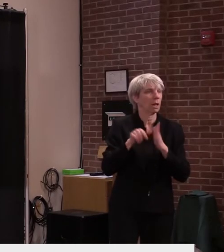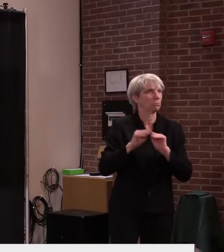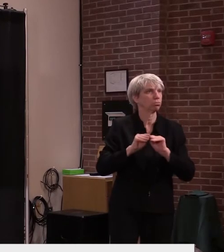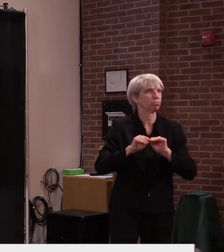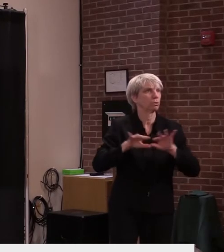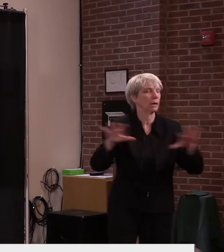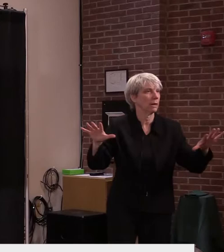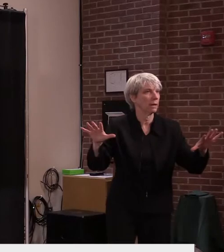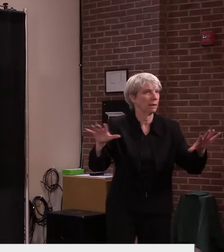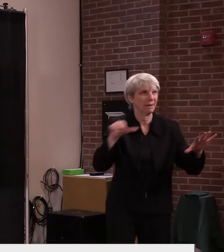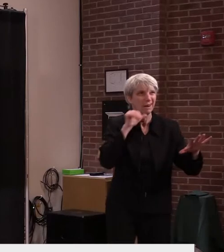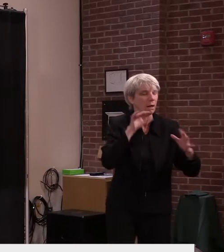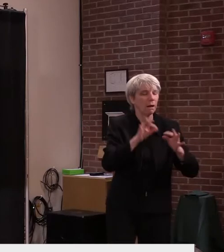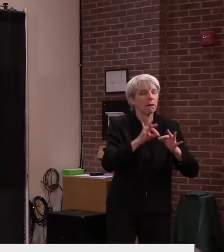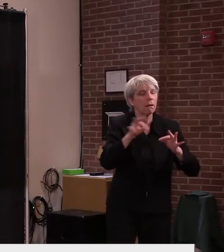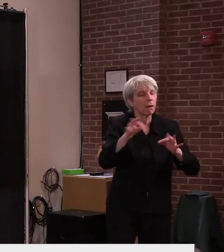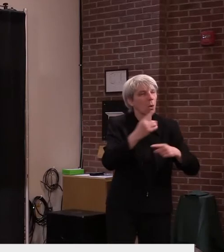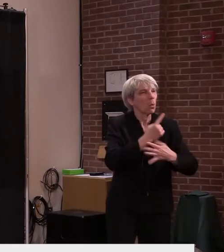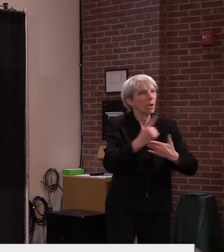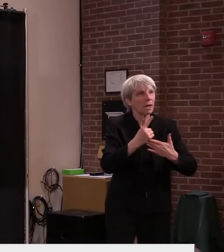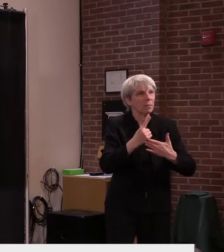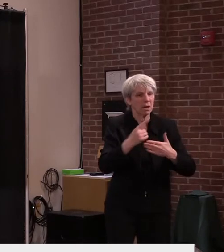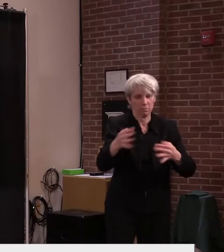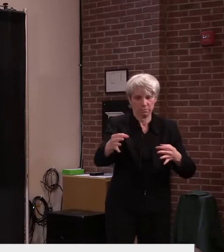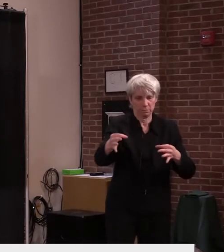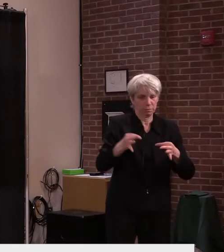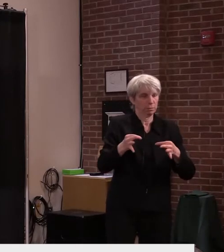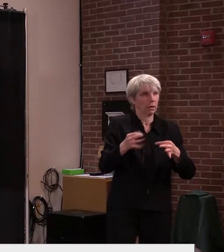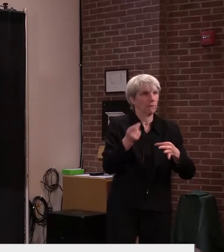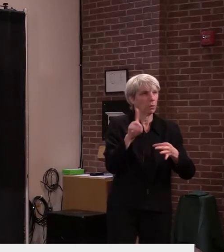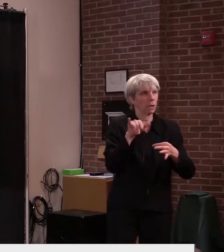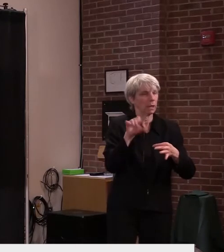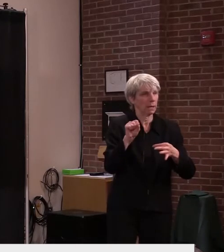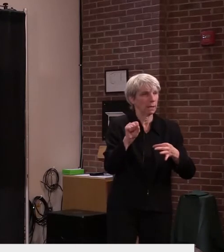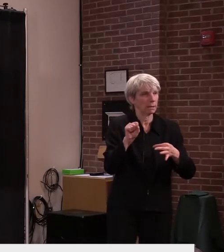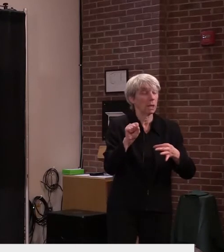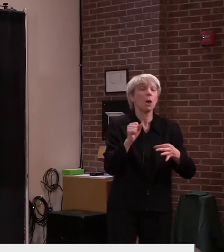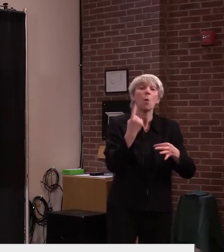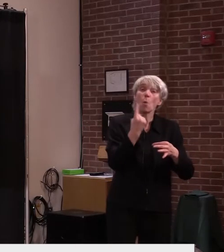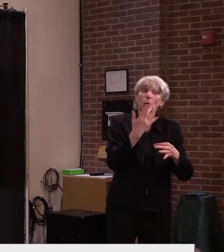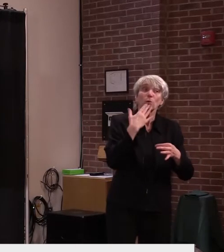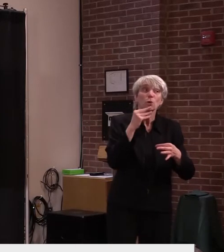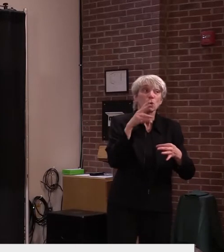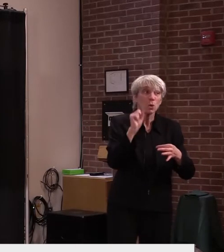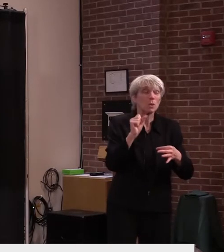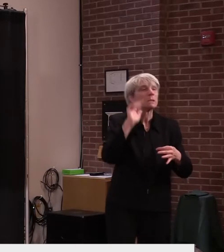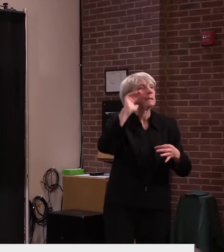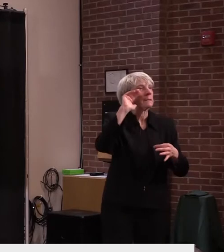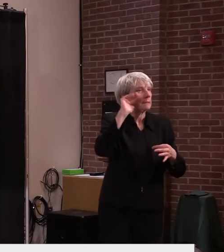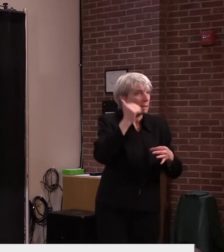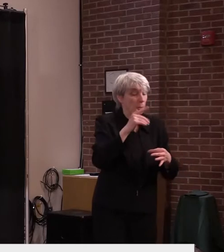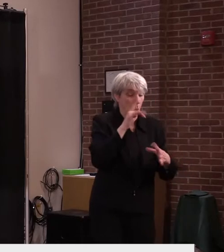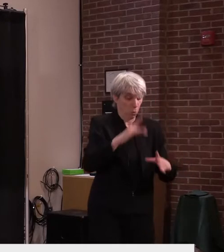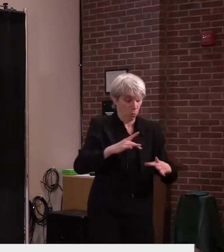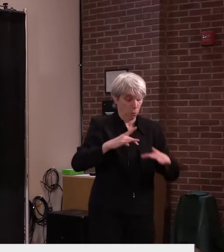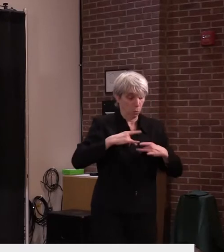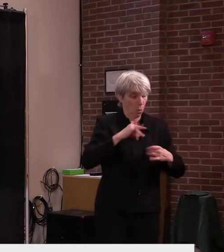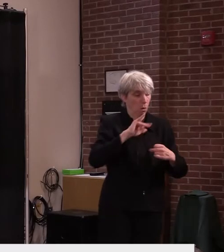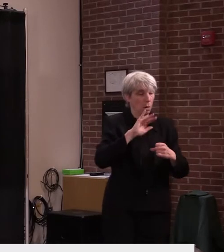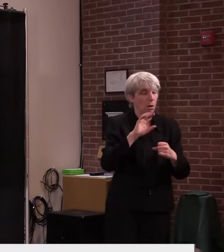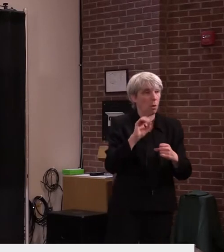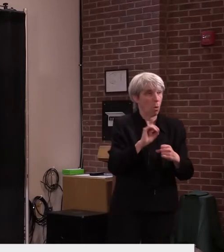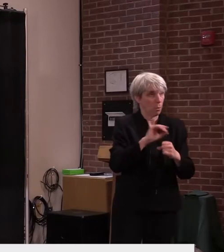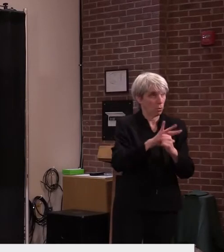is that it does seem to cause less severe outcomes, especially in our youth. That is why we're evolving our